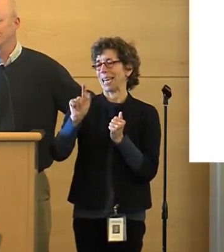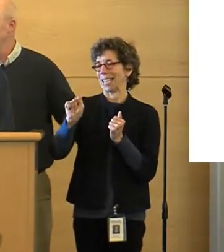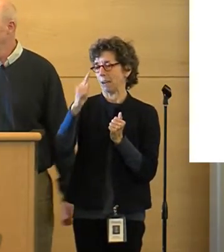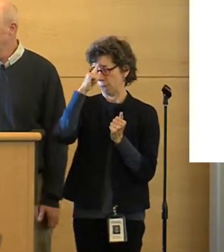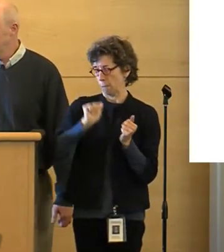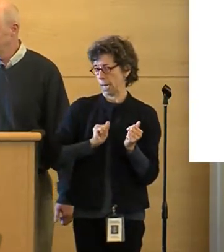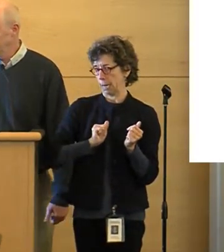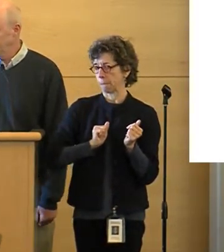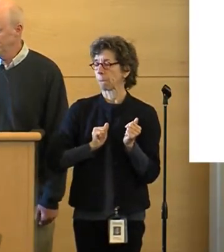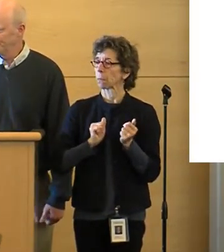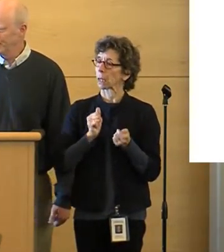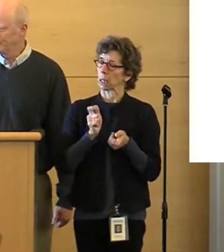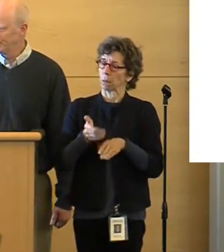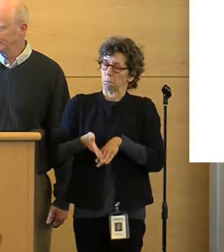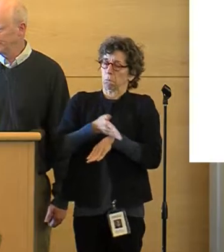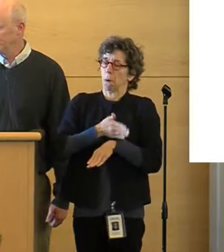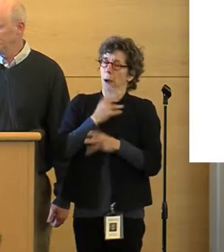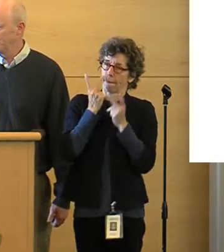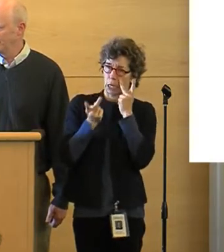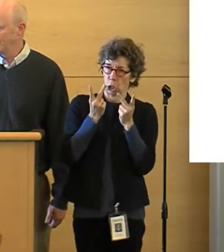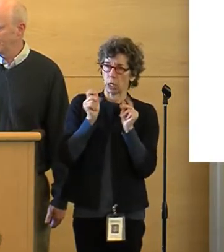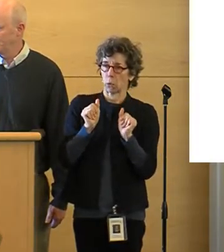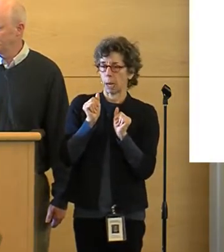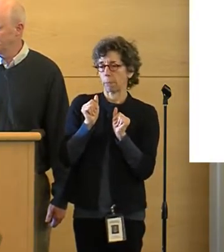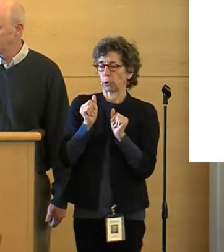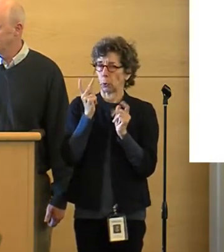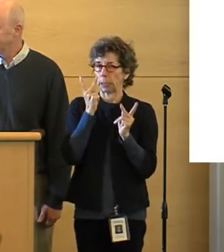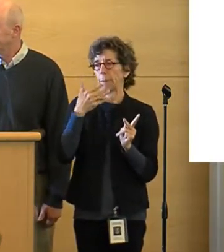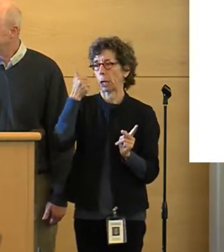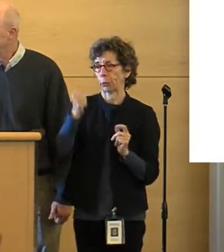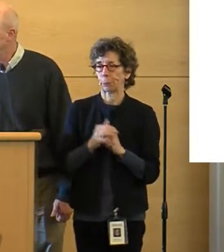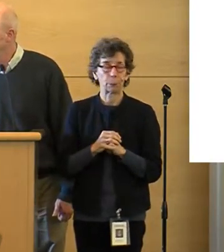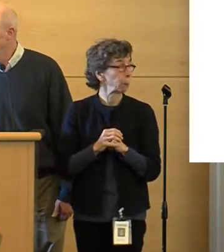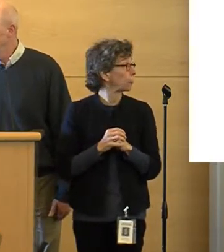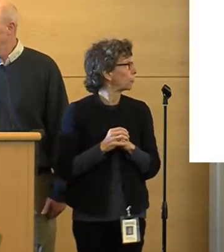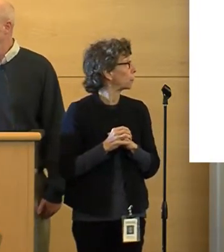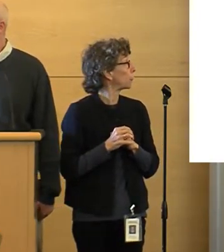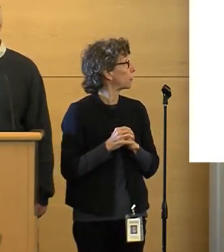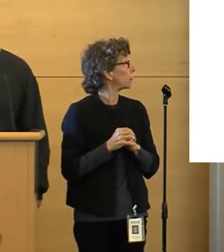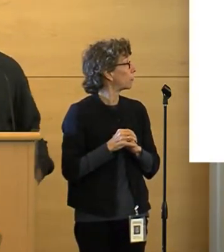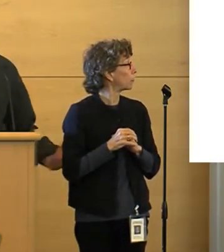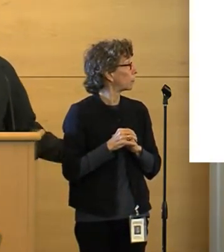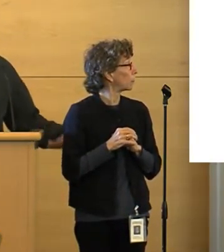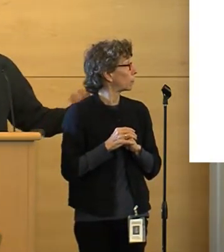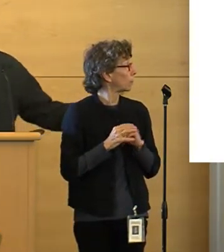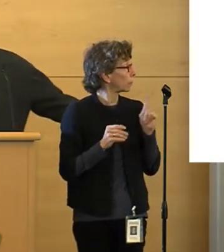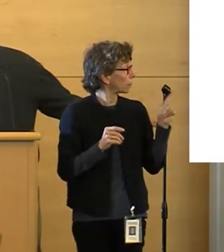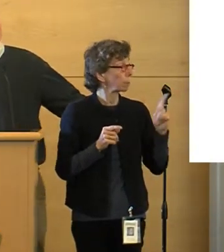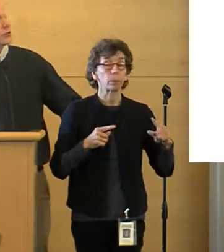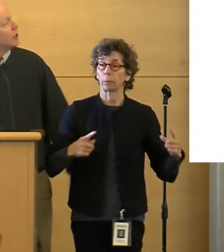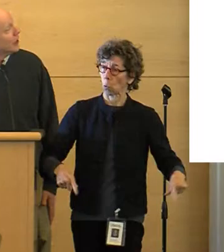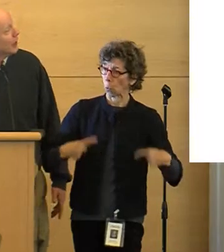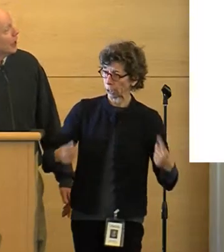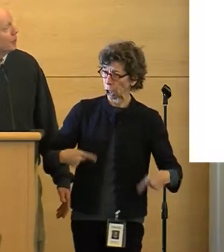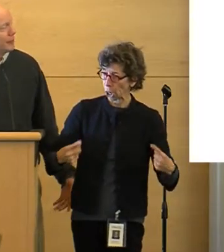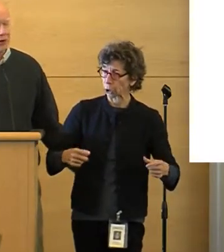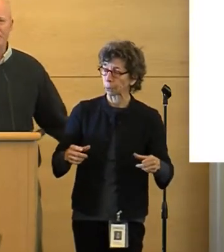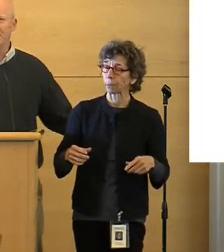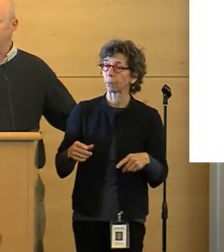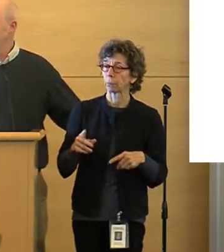Eyeglasses. A lot of people have eyeglasses in the room. I've got contact lenses. And it's an